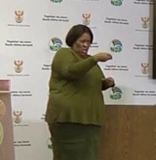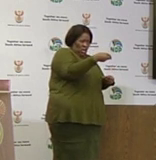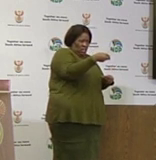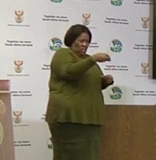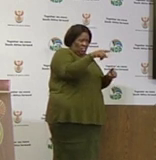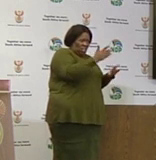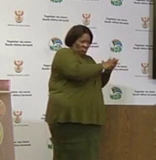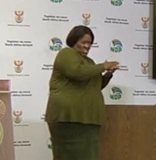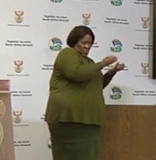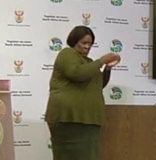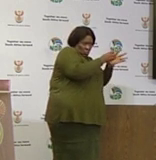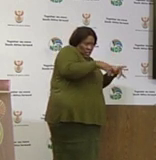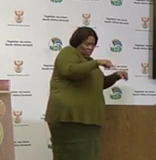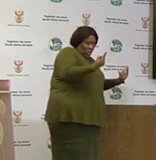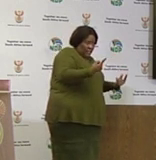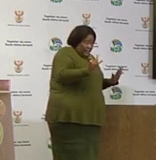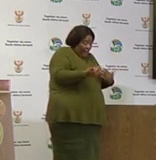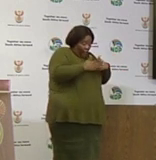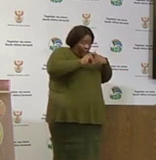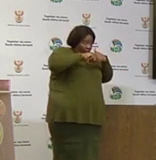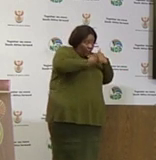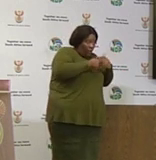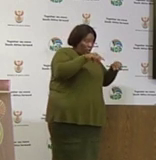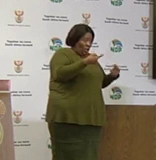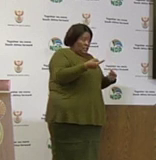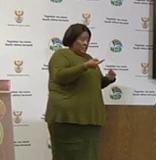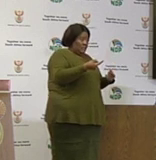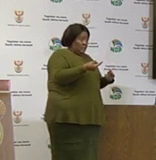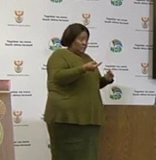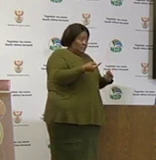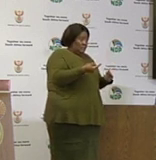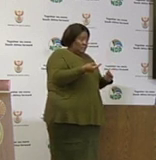And do what? Share material. We're in a lockdown. We can't share